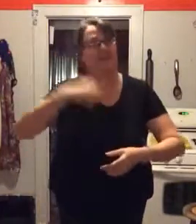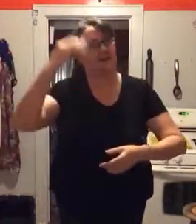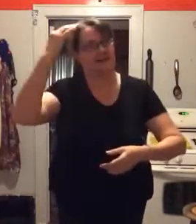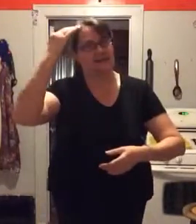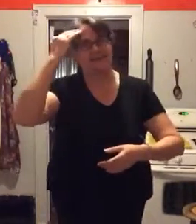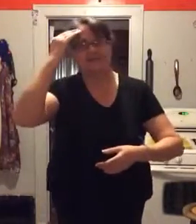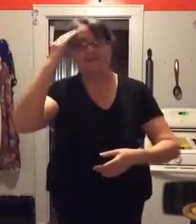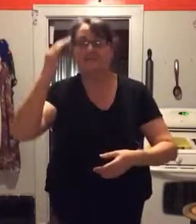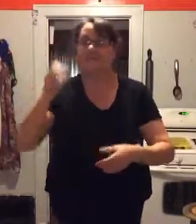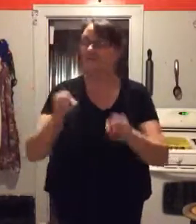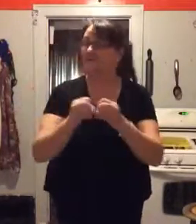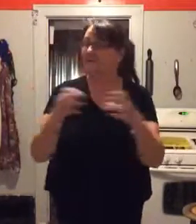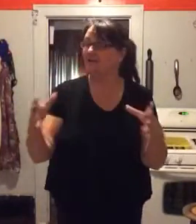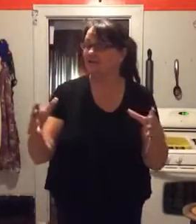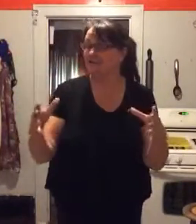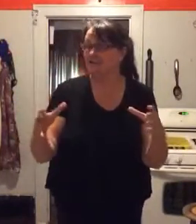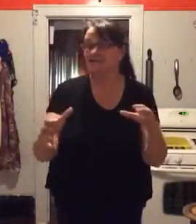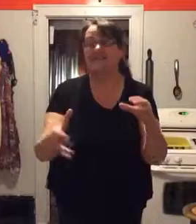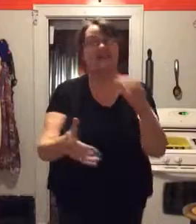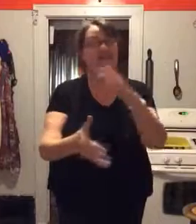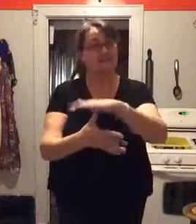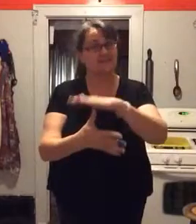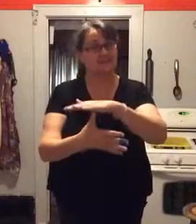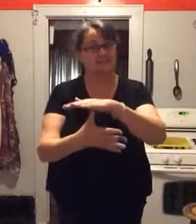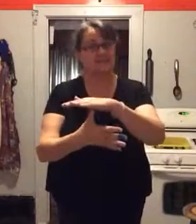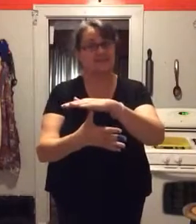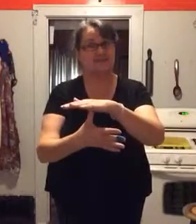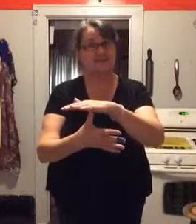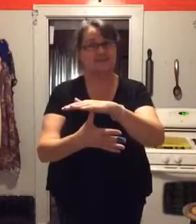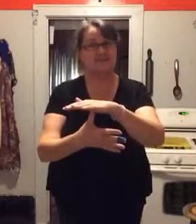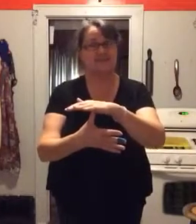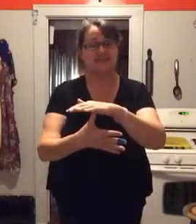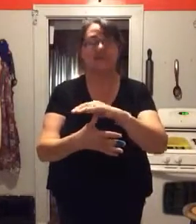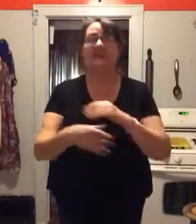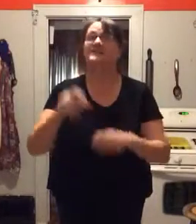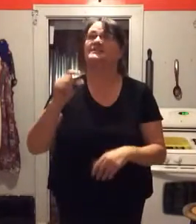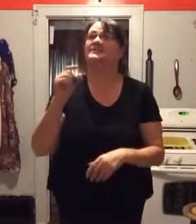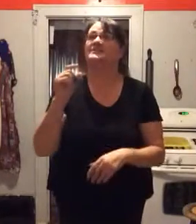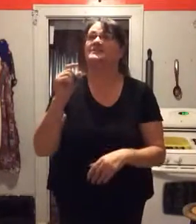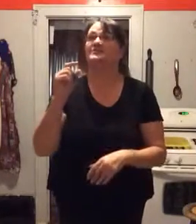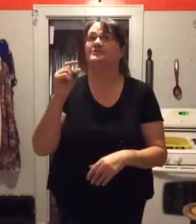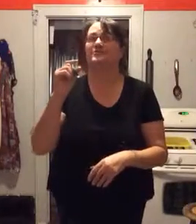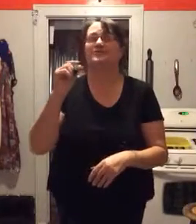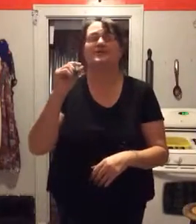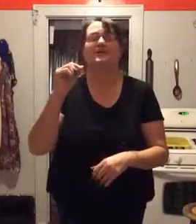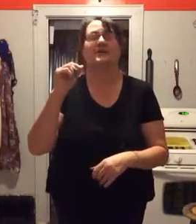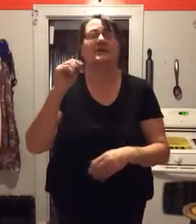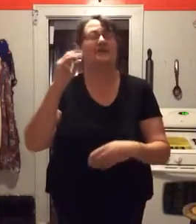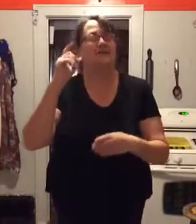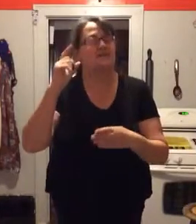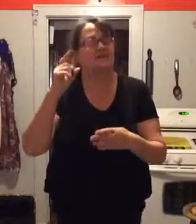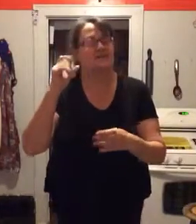year to go. No matter what grade you're in, some of you are probably wishing it were still summer,